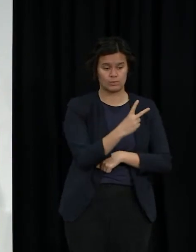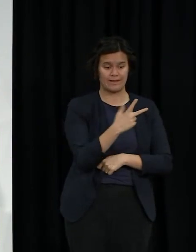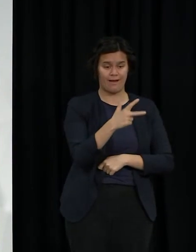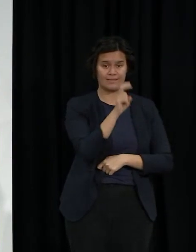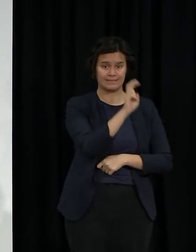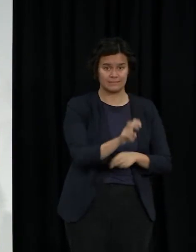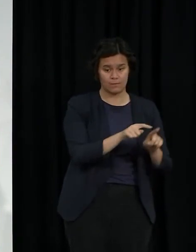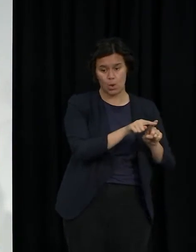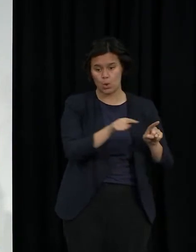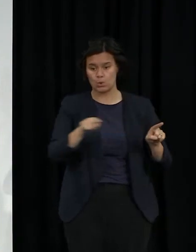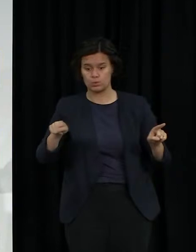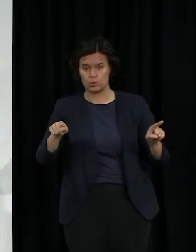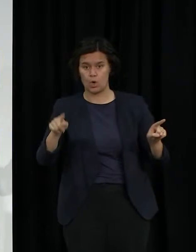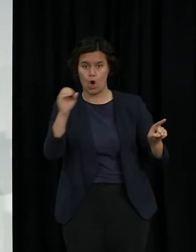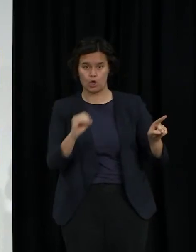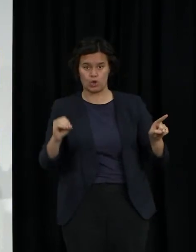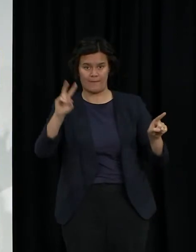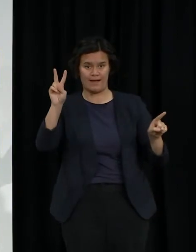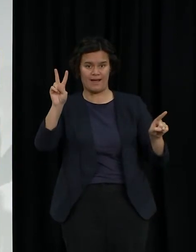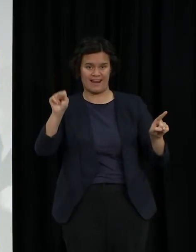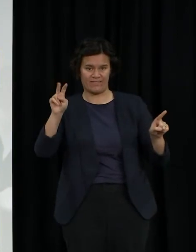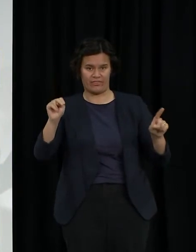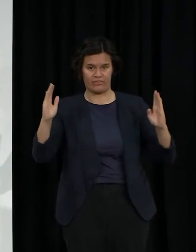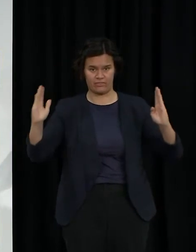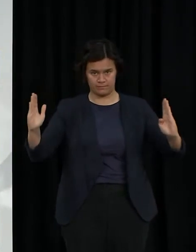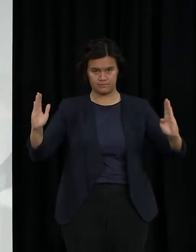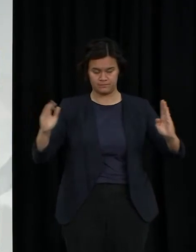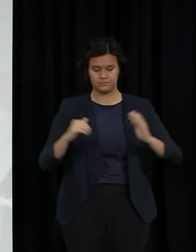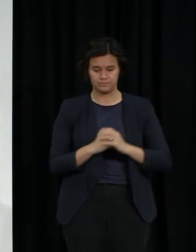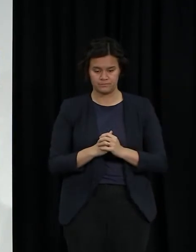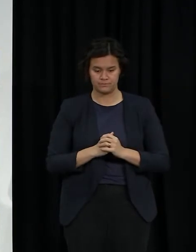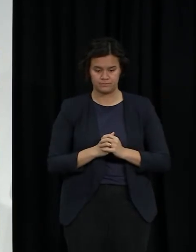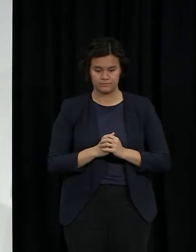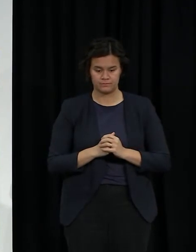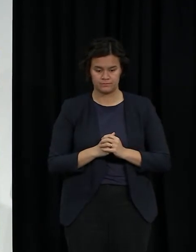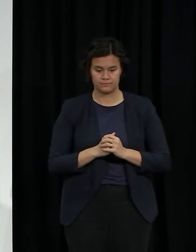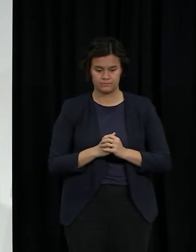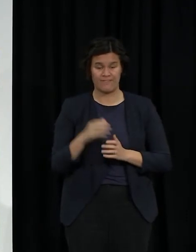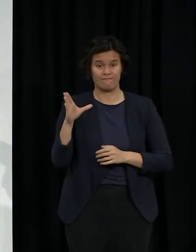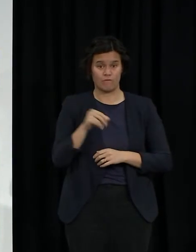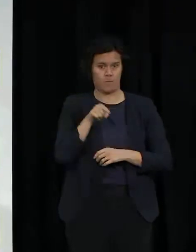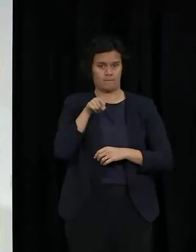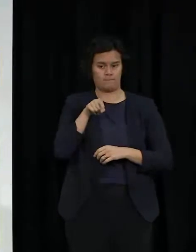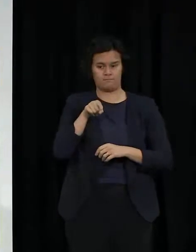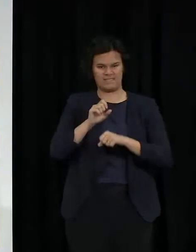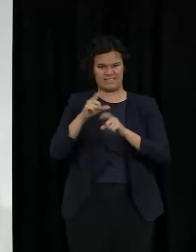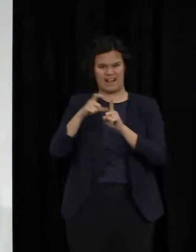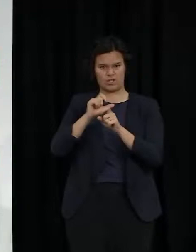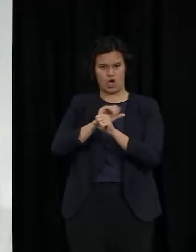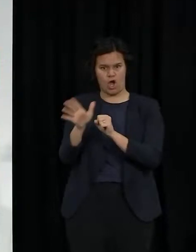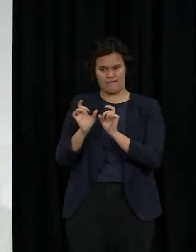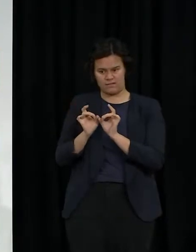September through the 11th of October. So far, since this outbreak began,